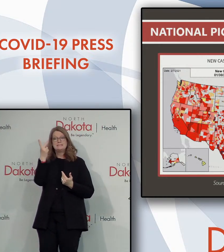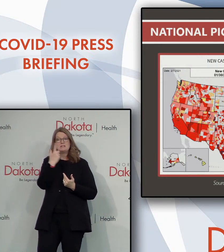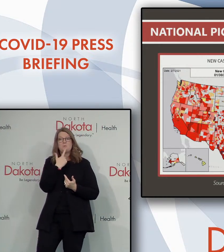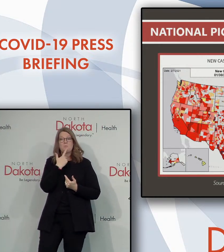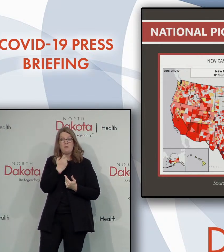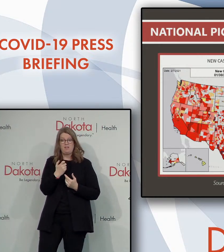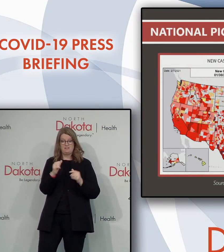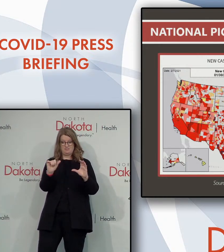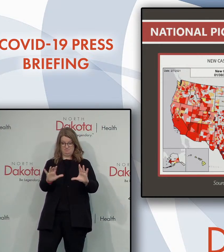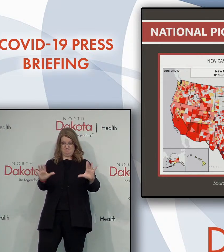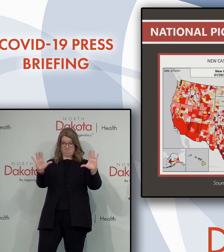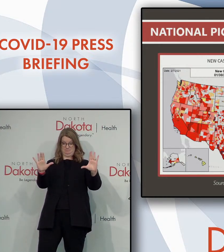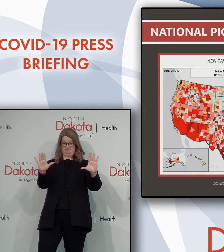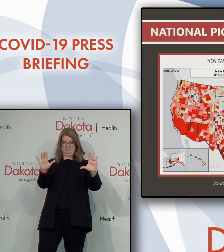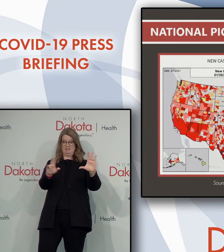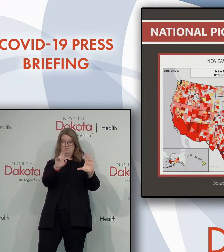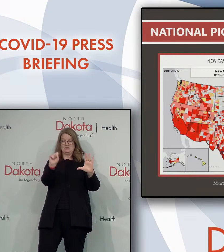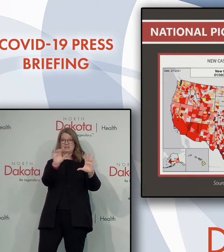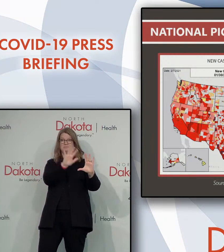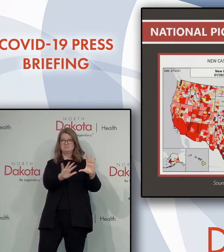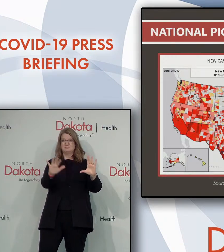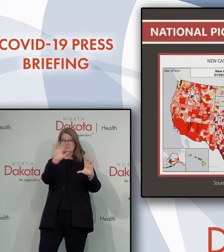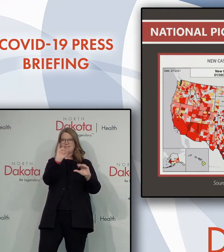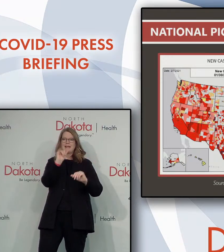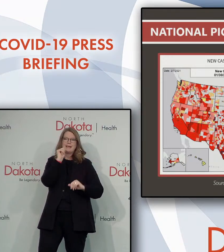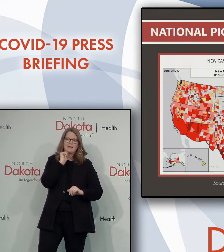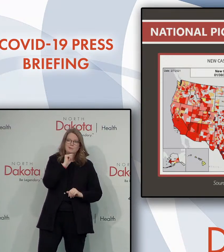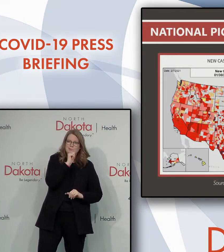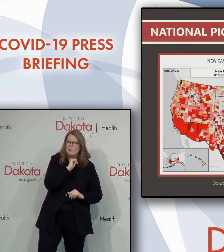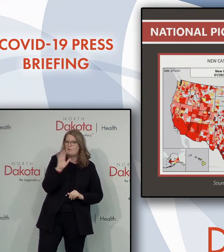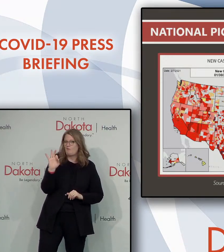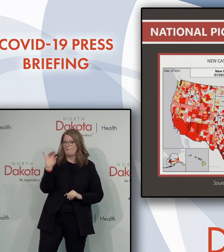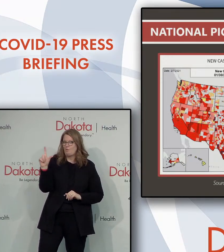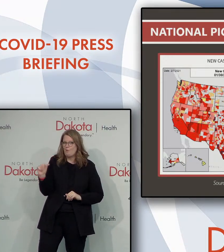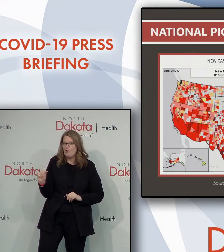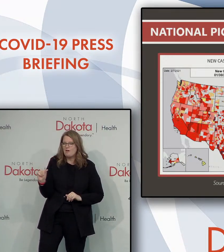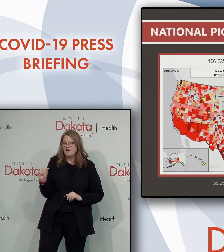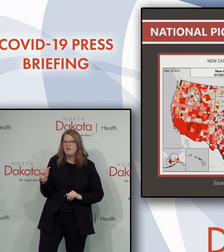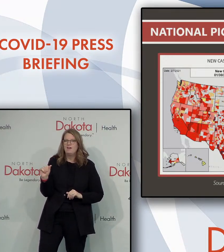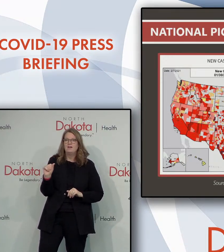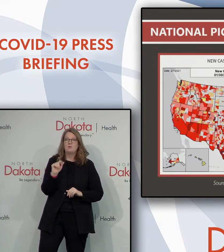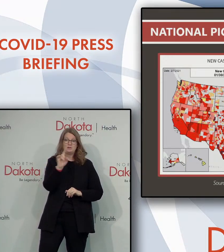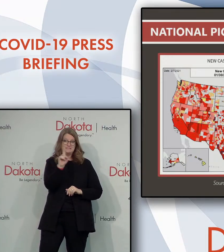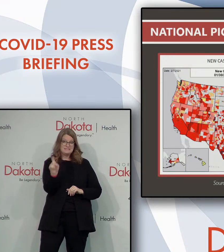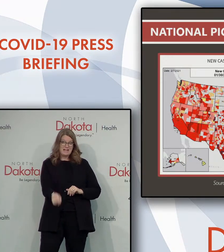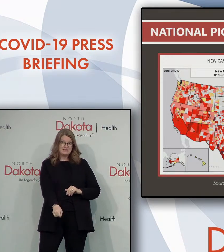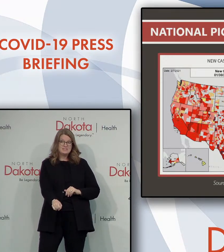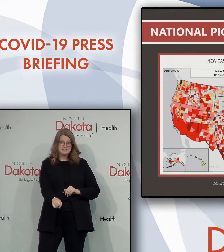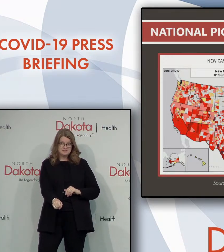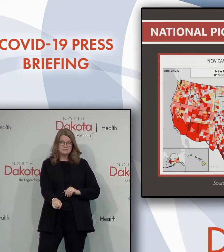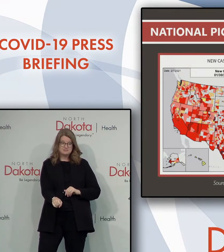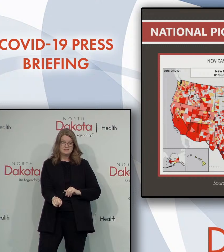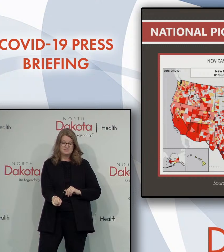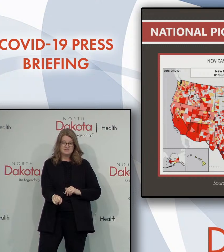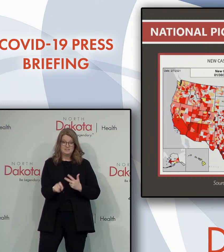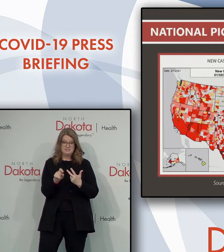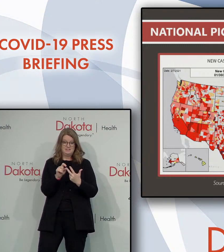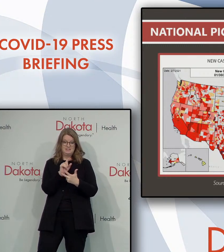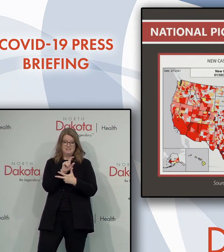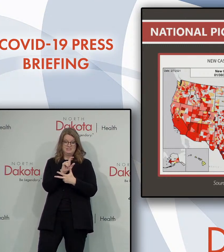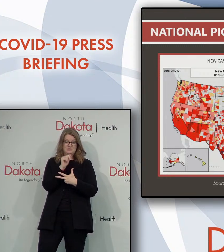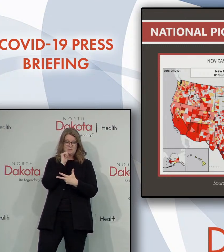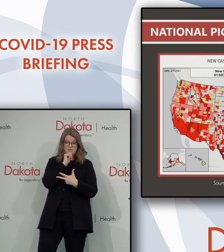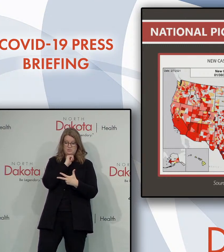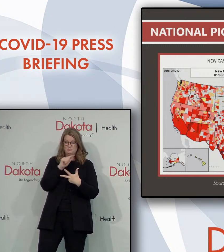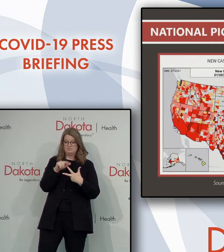that map, including popular areas like Arizona and Florida or Texas that many North Dakotans travel to and from